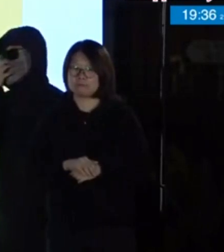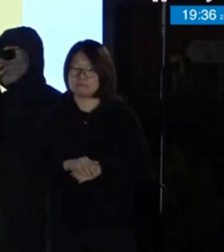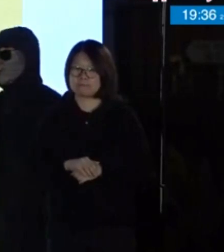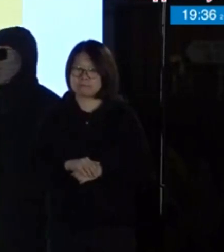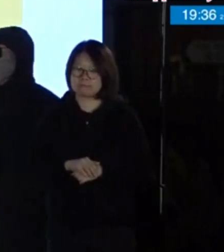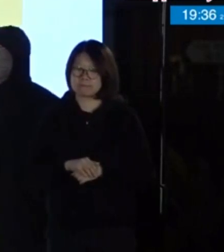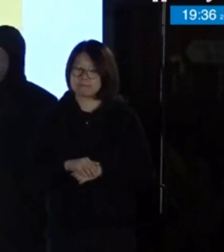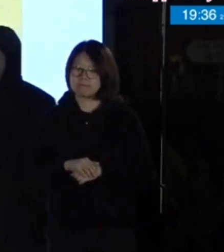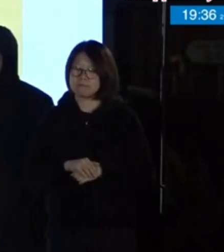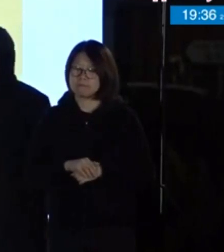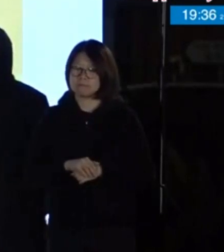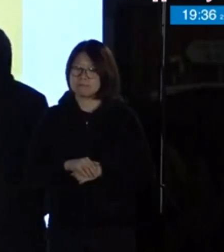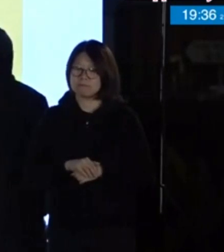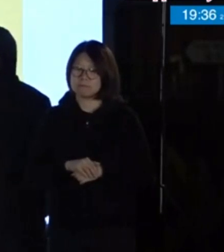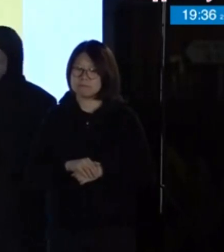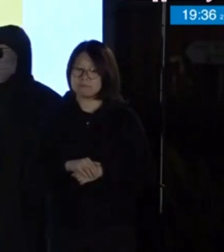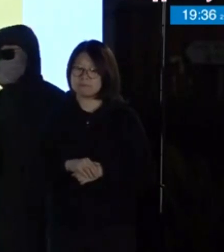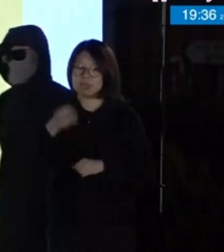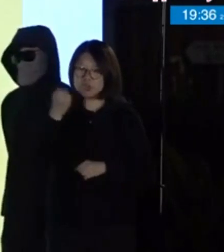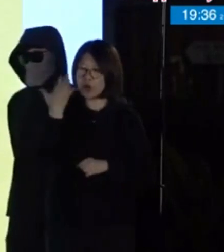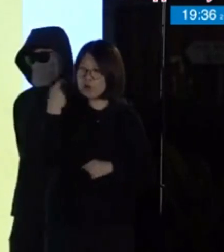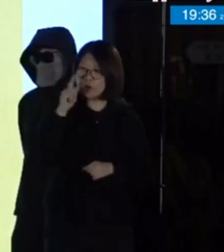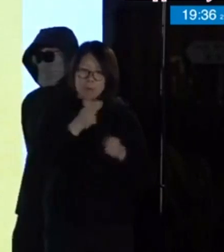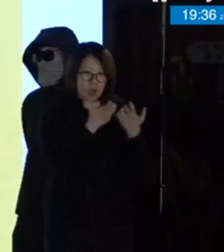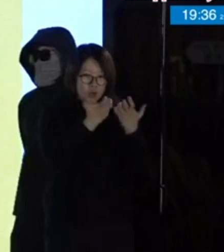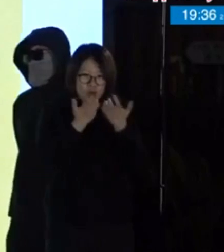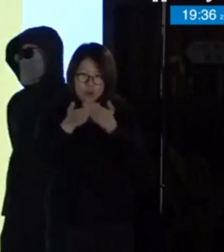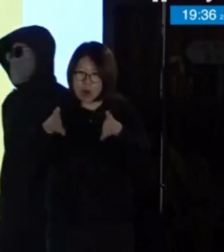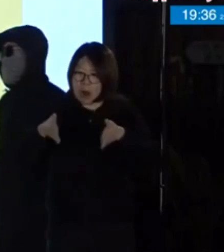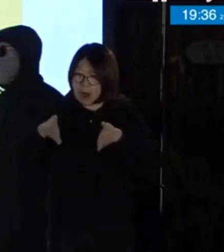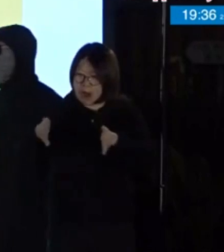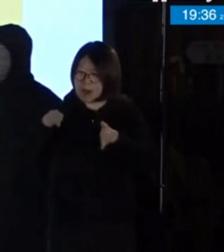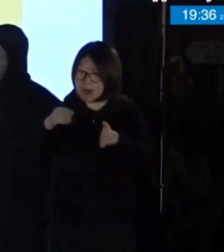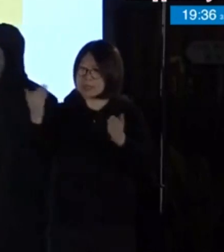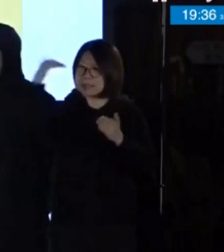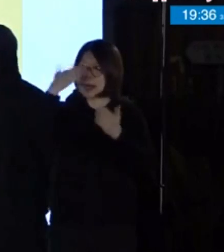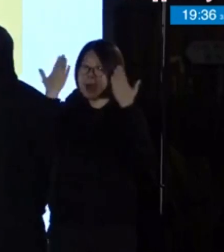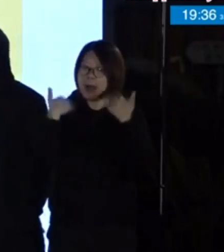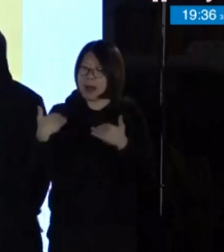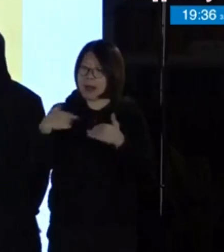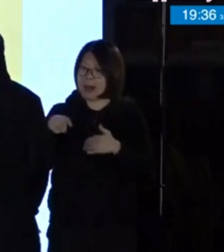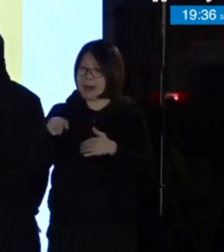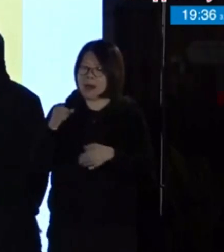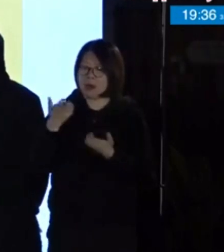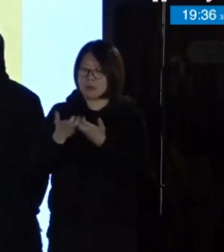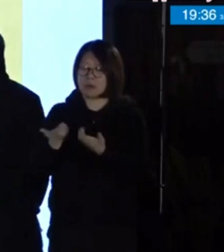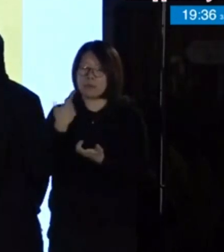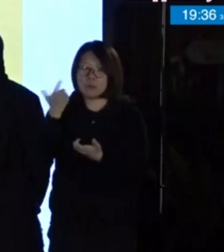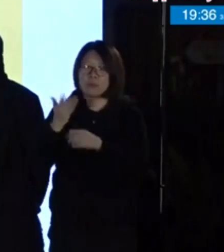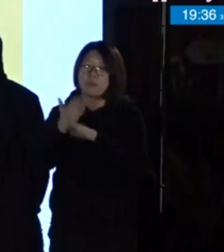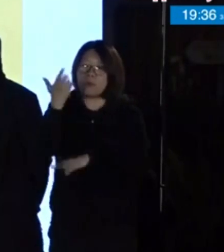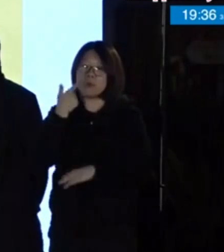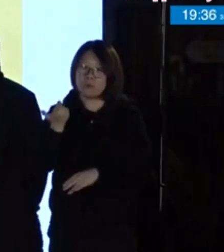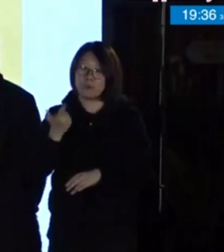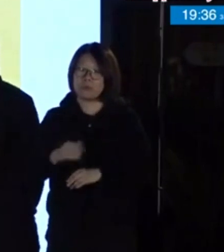measured on multiple occasions by HKGETV. Medical journals and reports have pointed out that inhalation